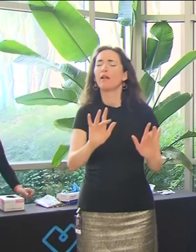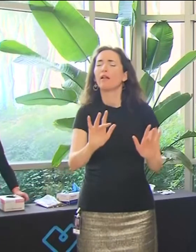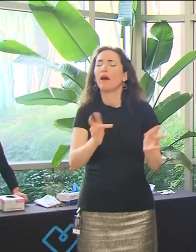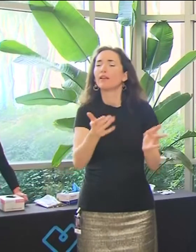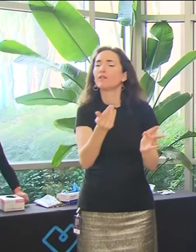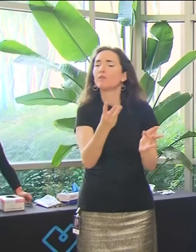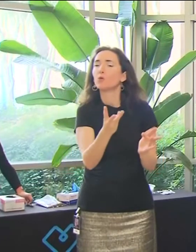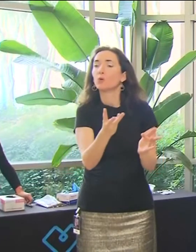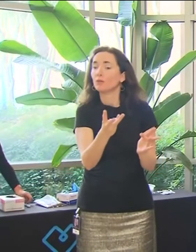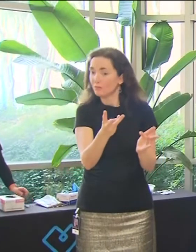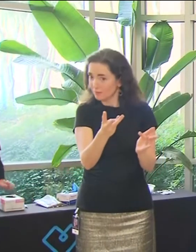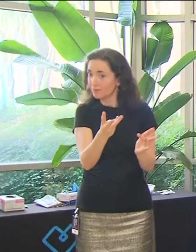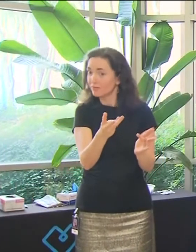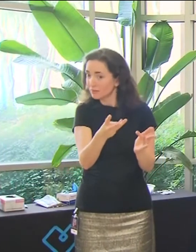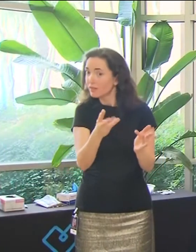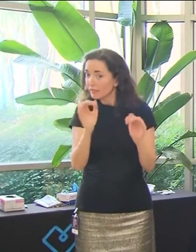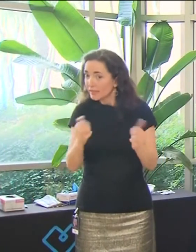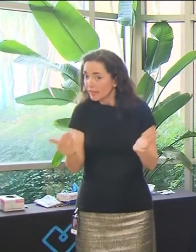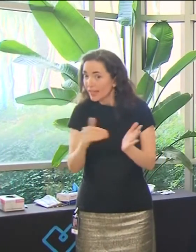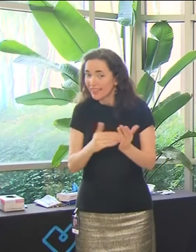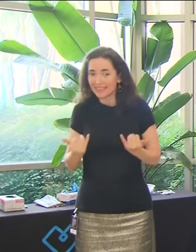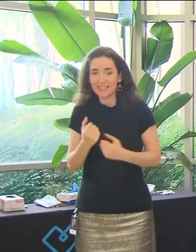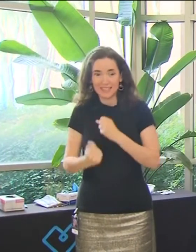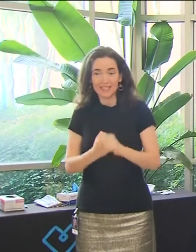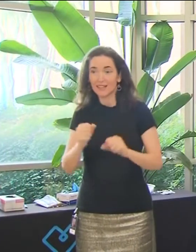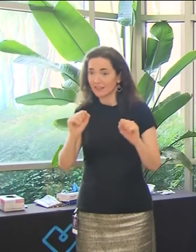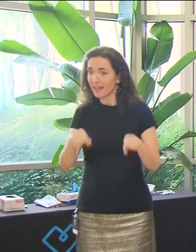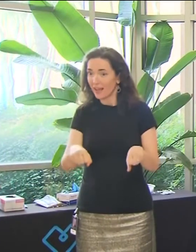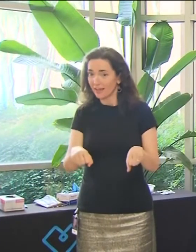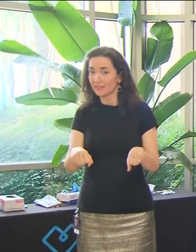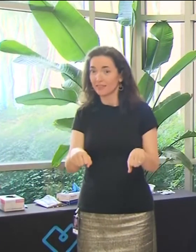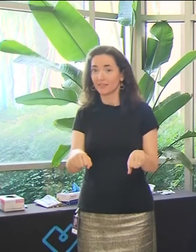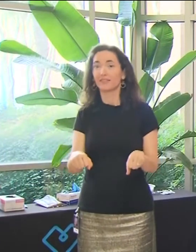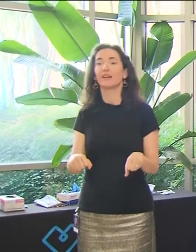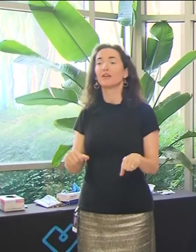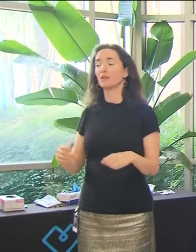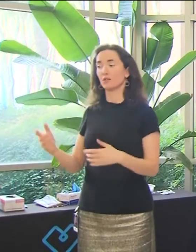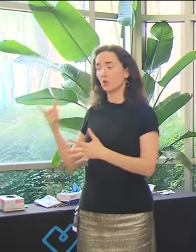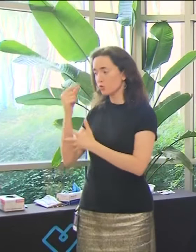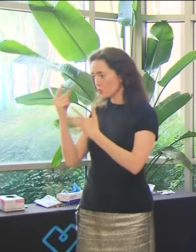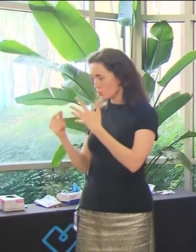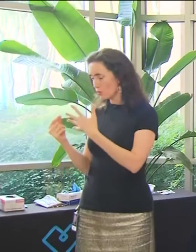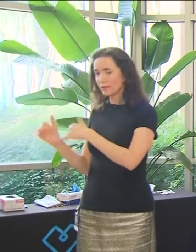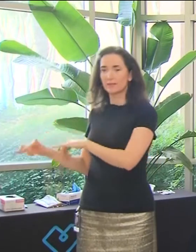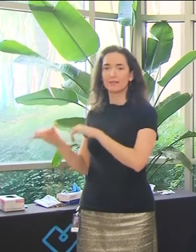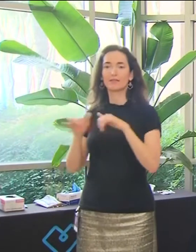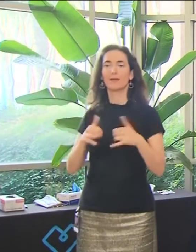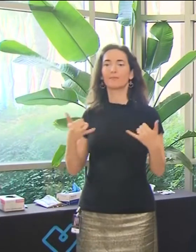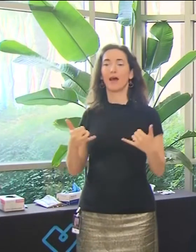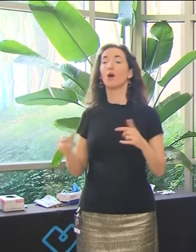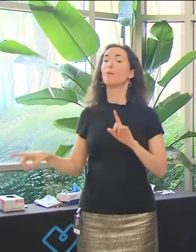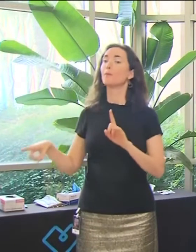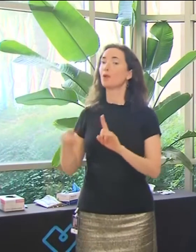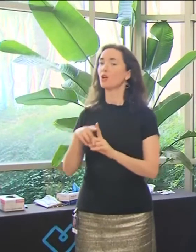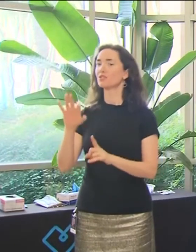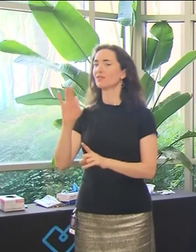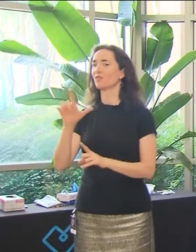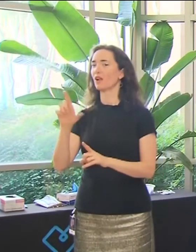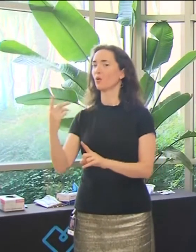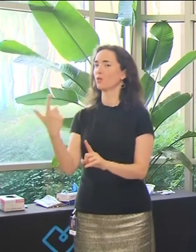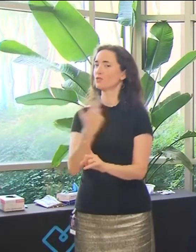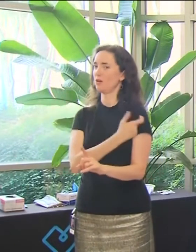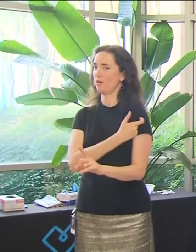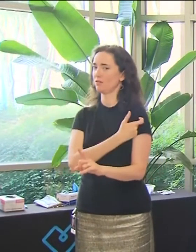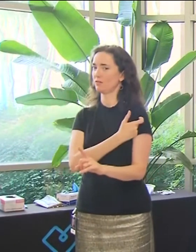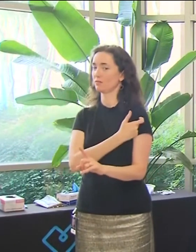it's within our ability to make that happen again by those same behaviors, in addition to getting the flu shot. The